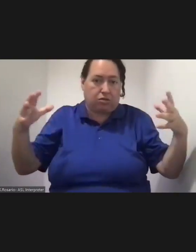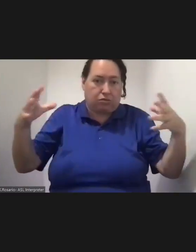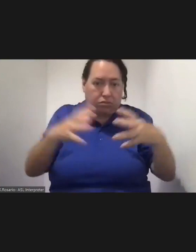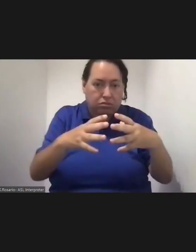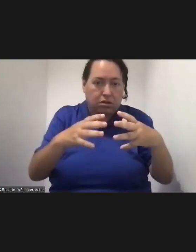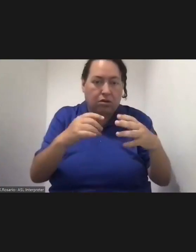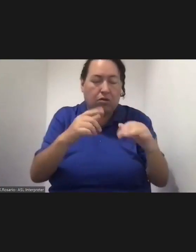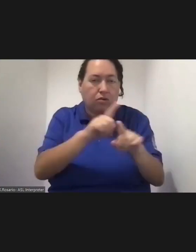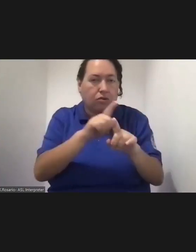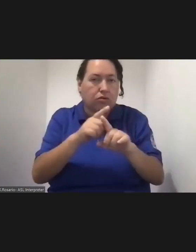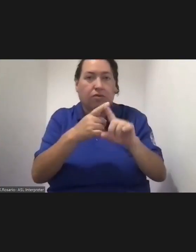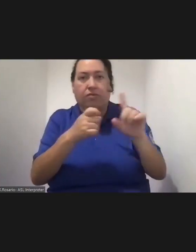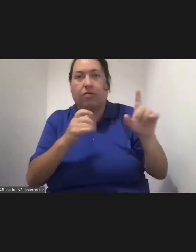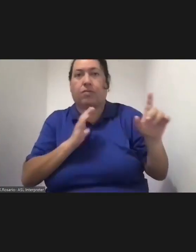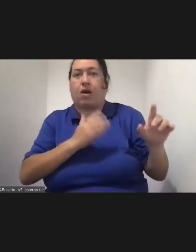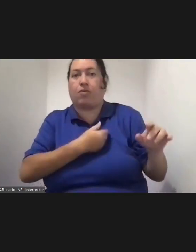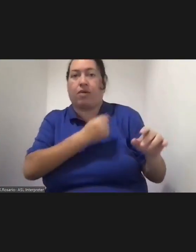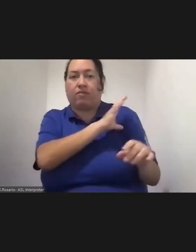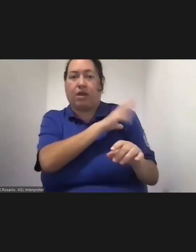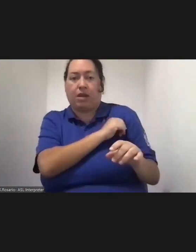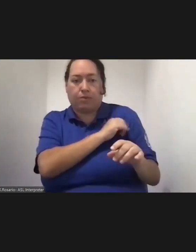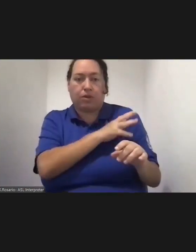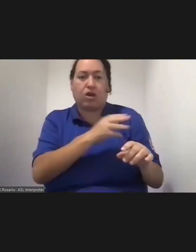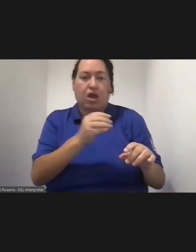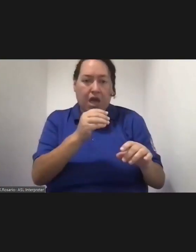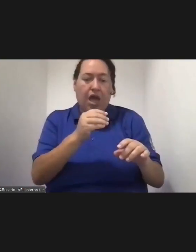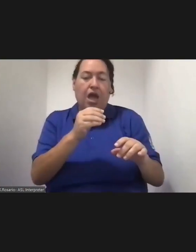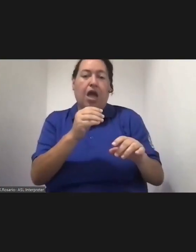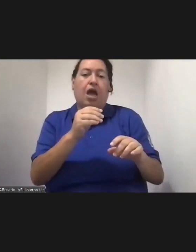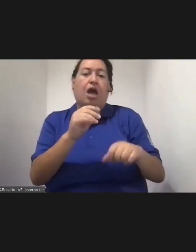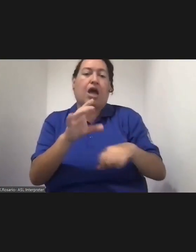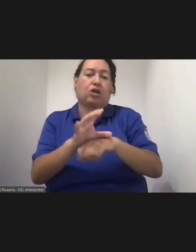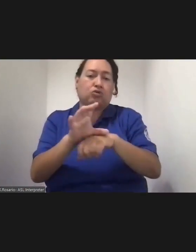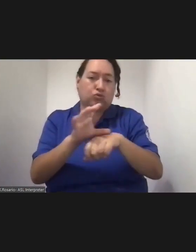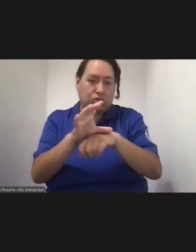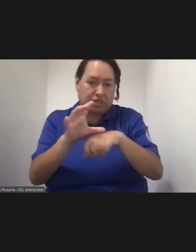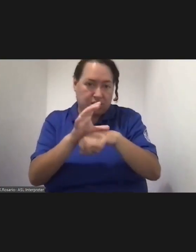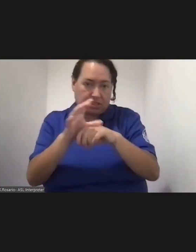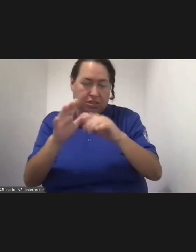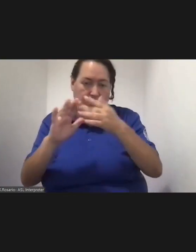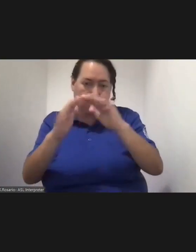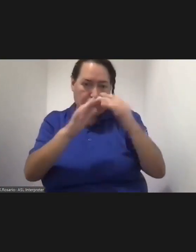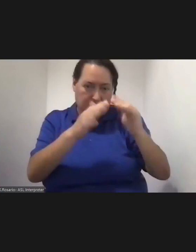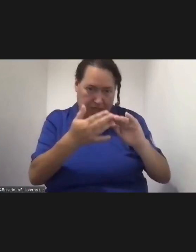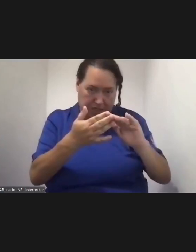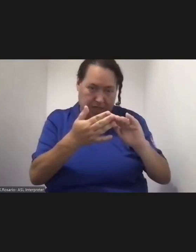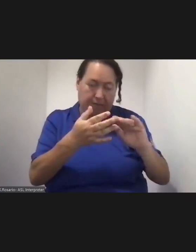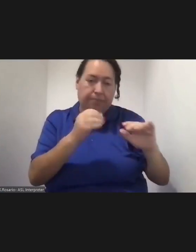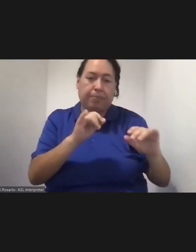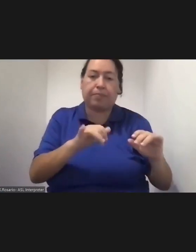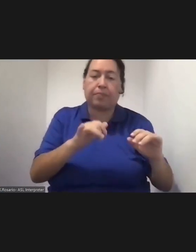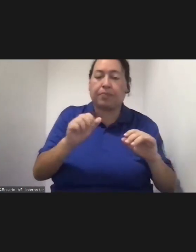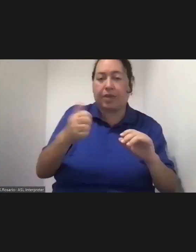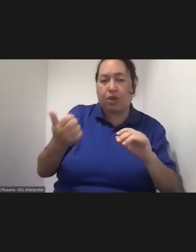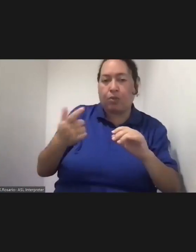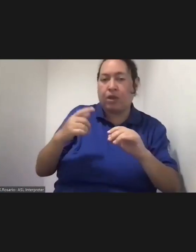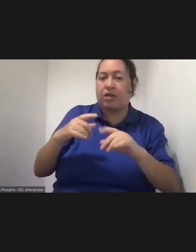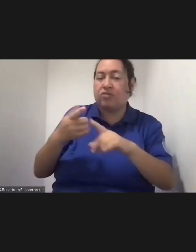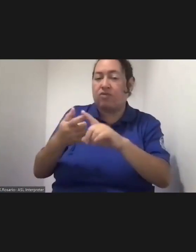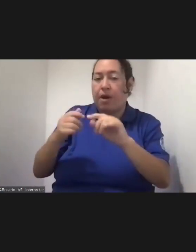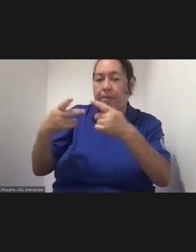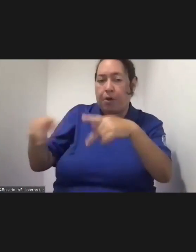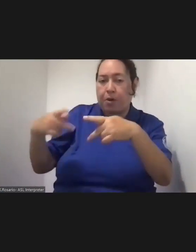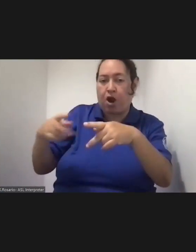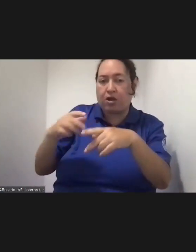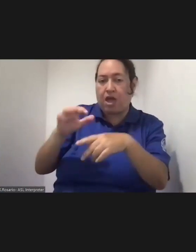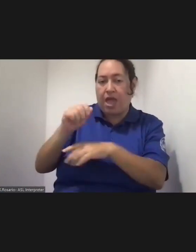are from our Filipino, Chamorro, and Chuukese community. The second cluster is from a party in Jigo on April 17,